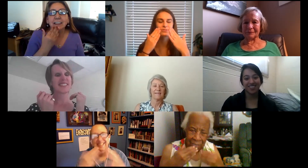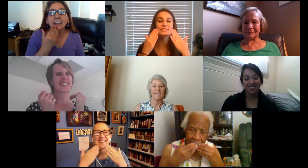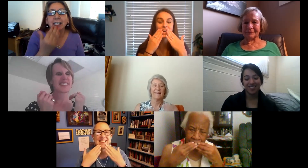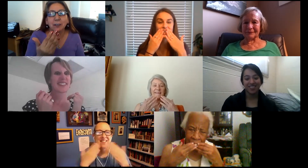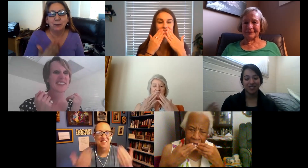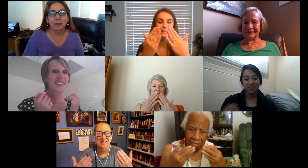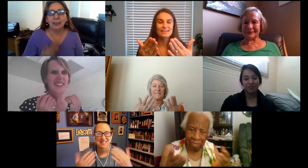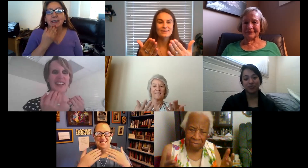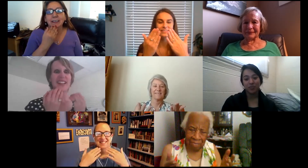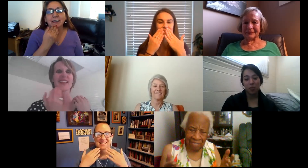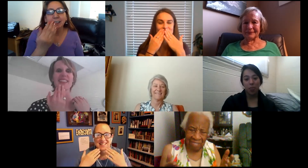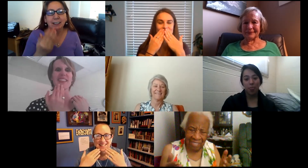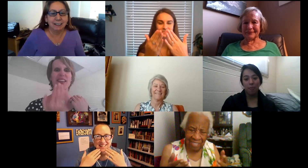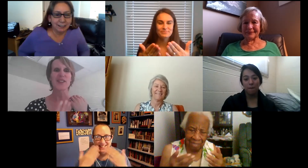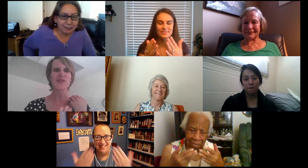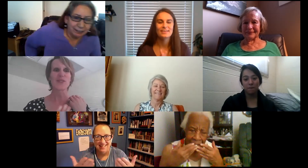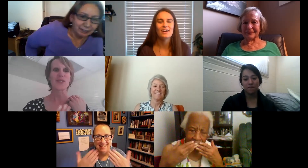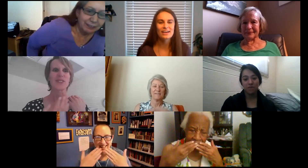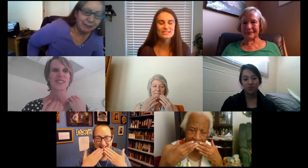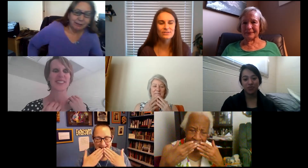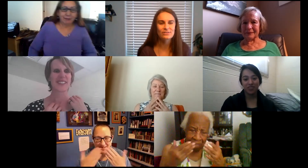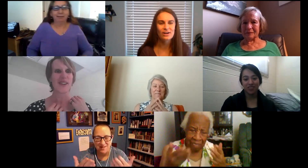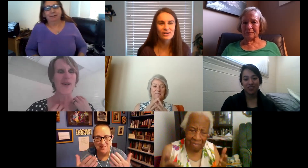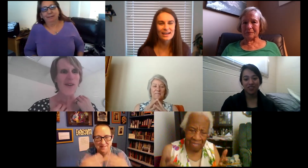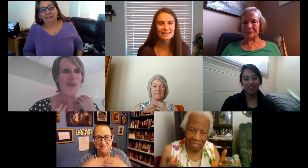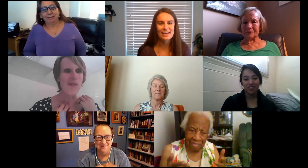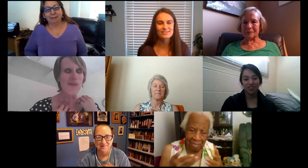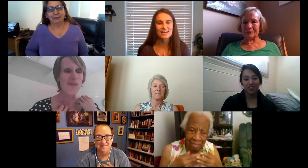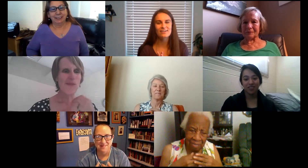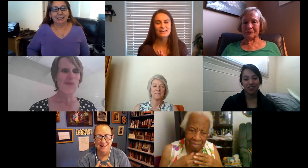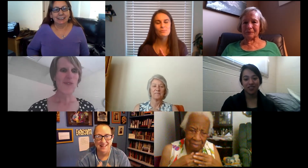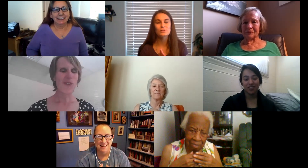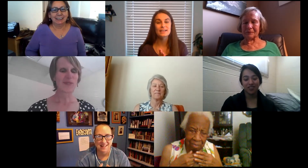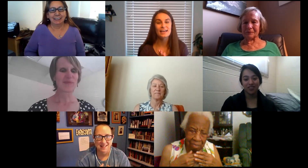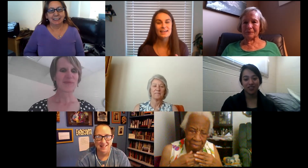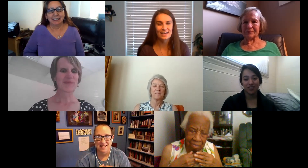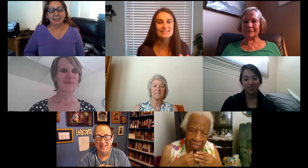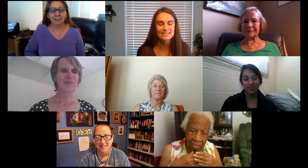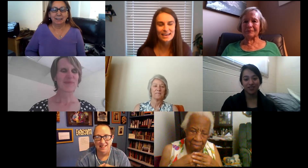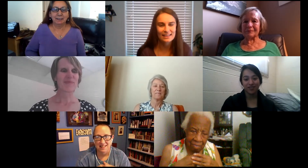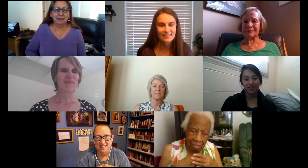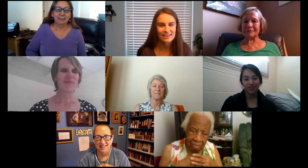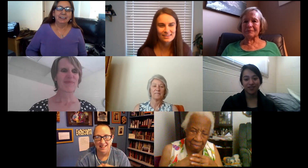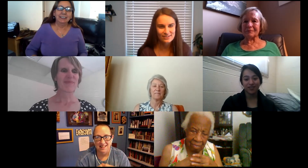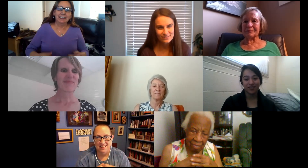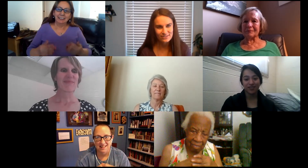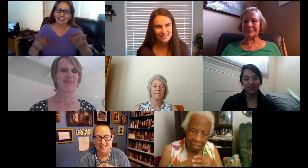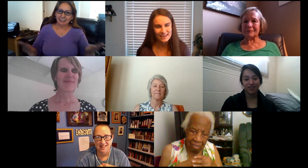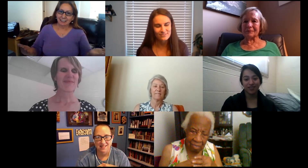we'll sign. Thank you. Okay, so I'll go ahead and count down, and we'll sign and say thank you or